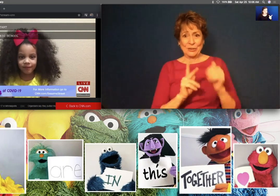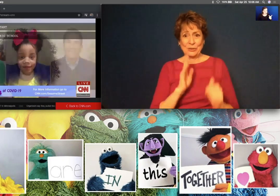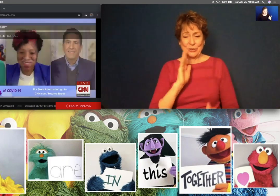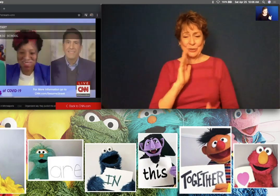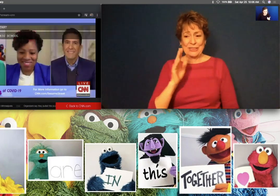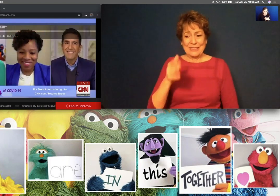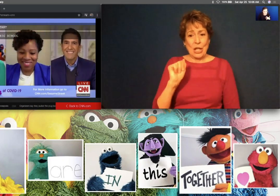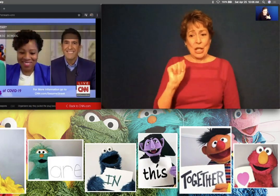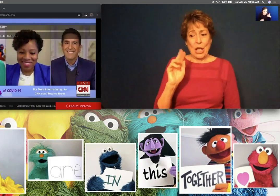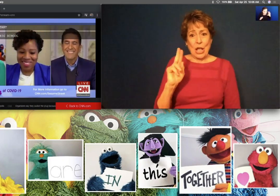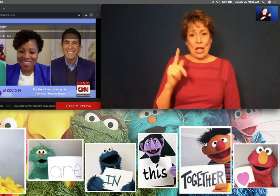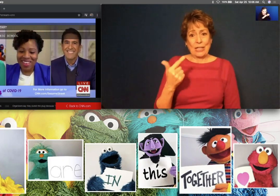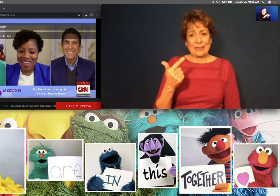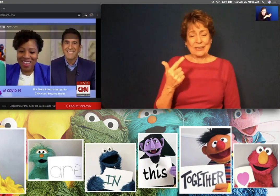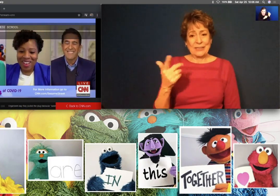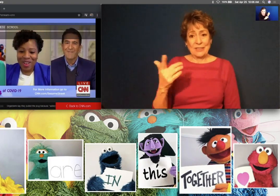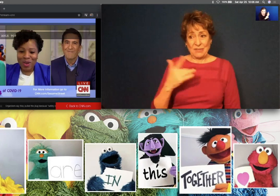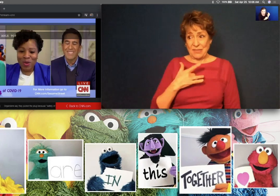think I'll be able to?